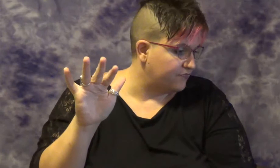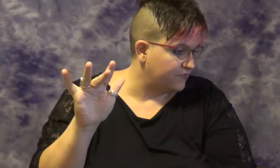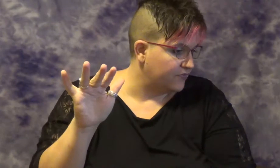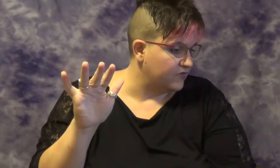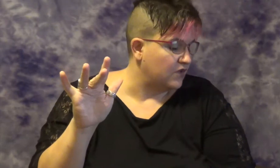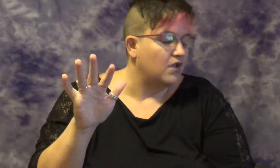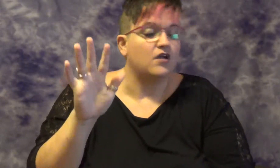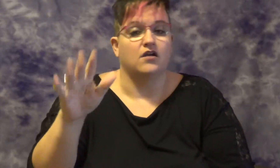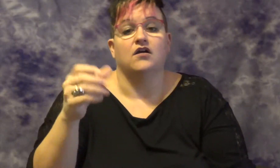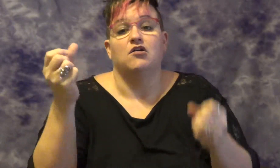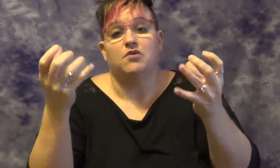let me see,